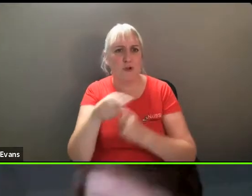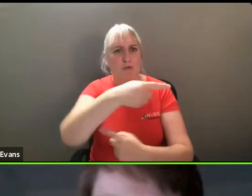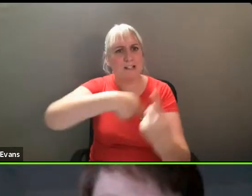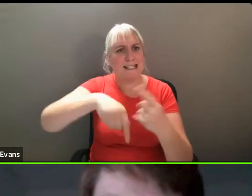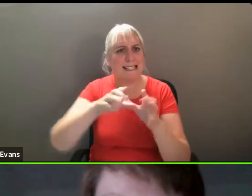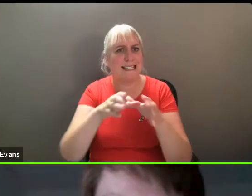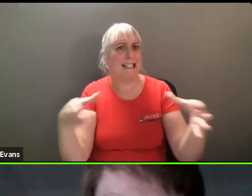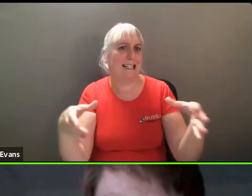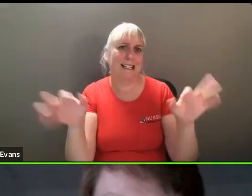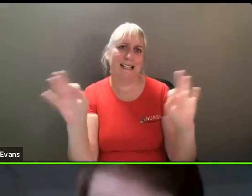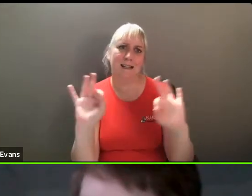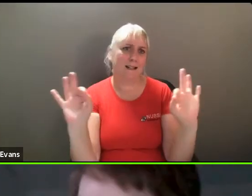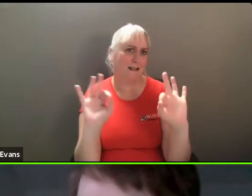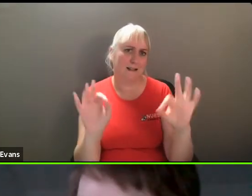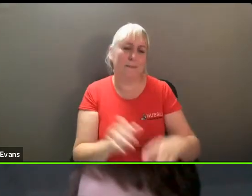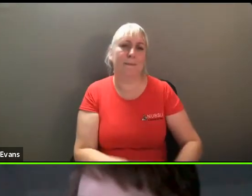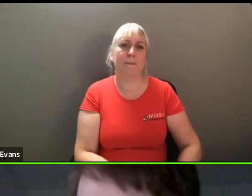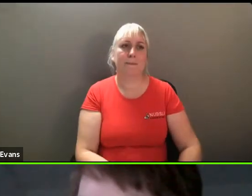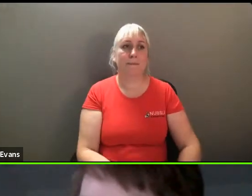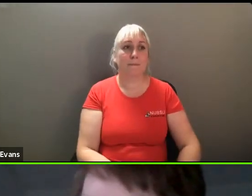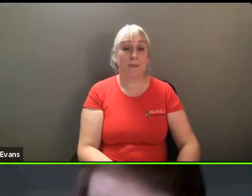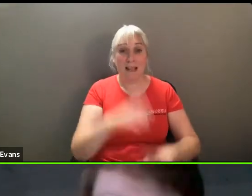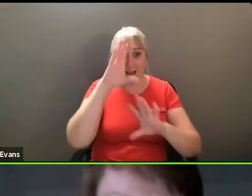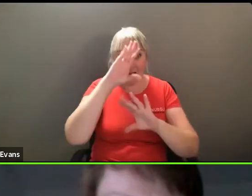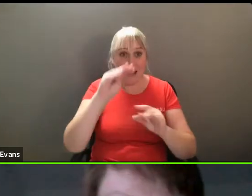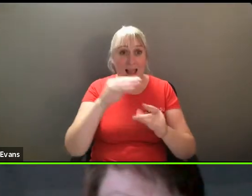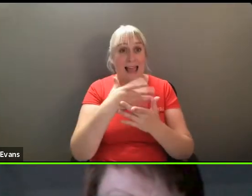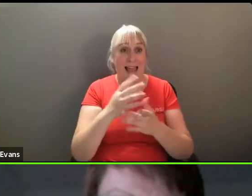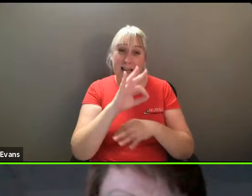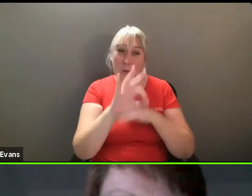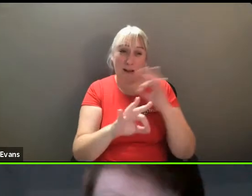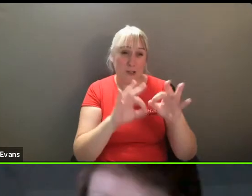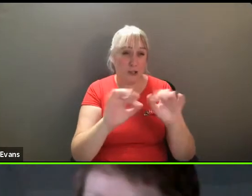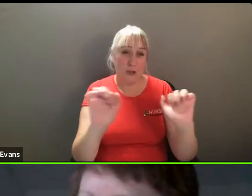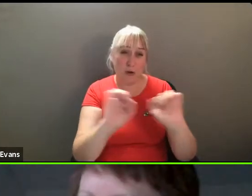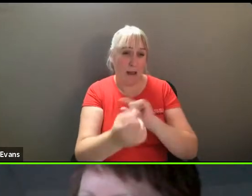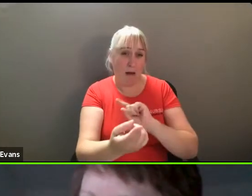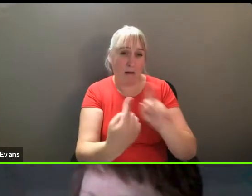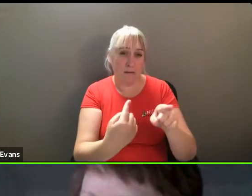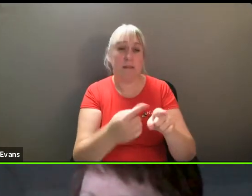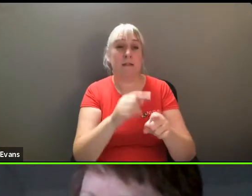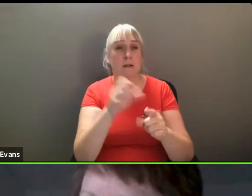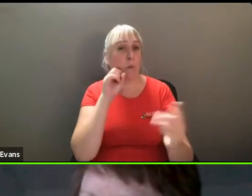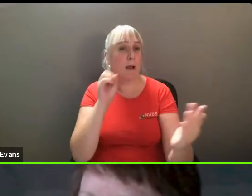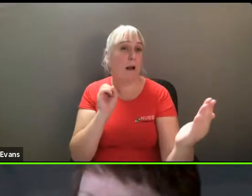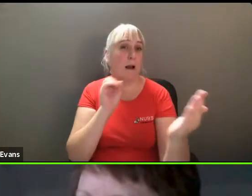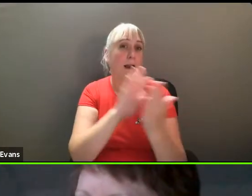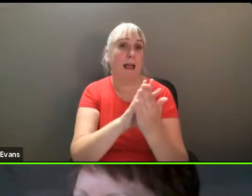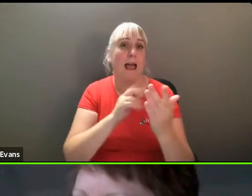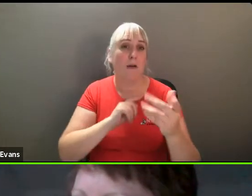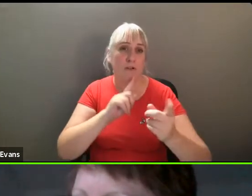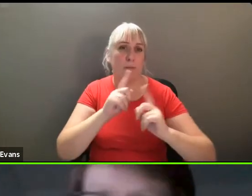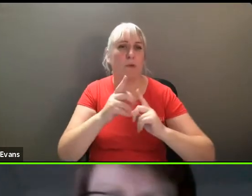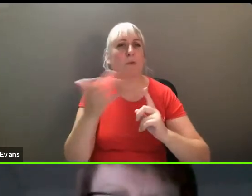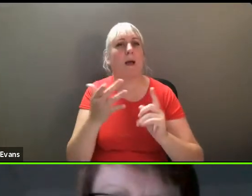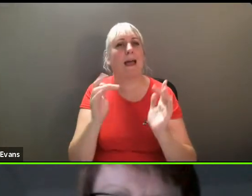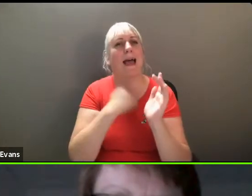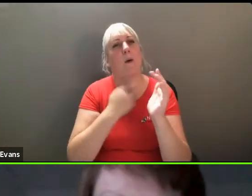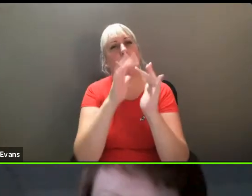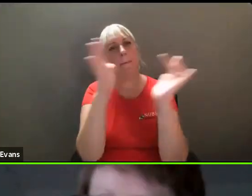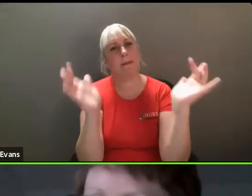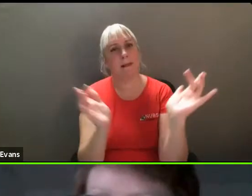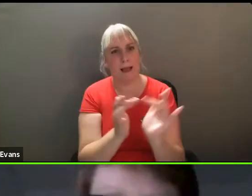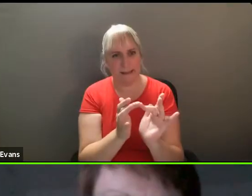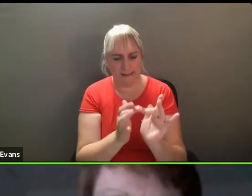So as I said before, any of the questions that we haven't managed to get to, we will put on the website and give our responses to those. But